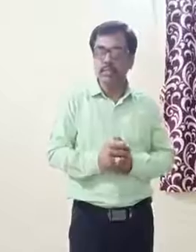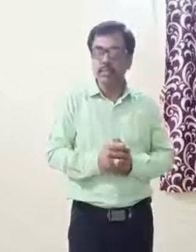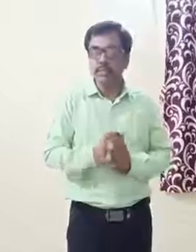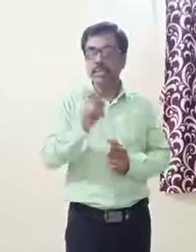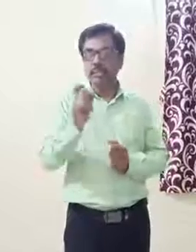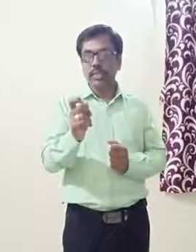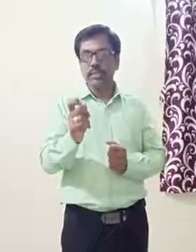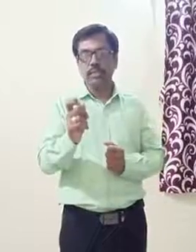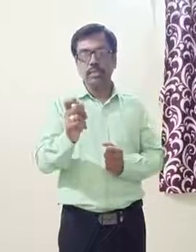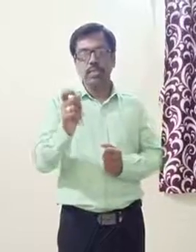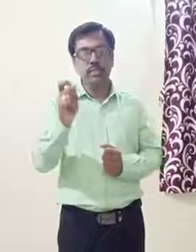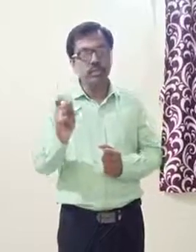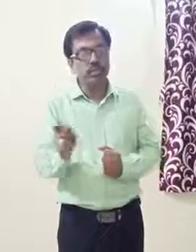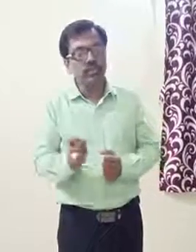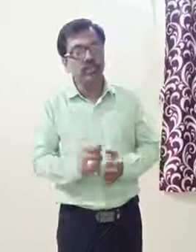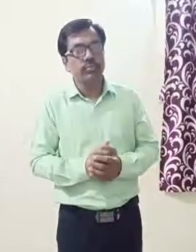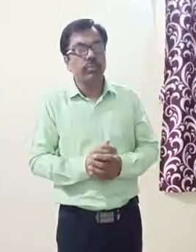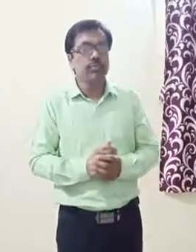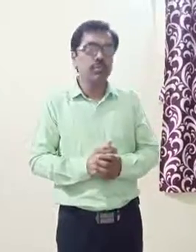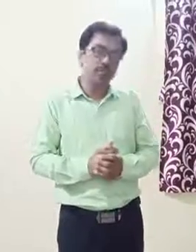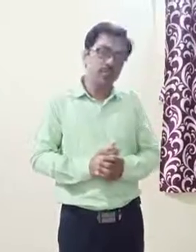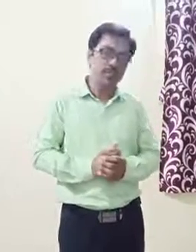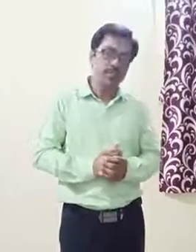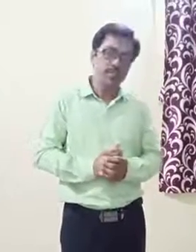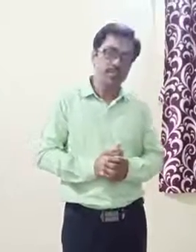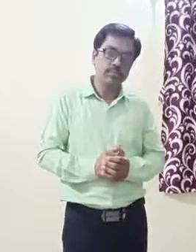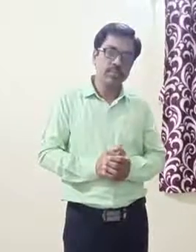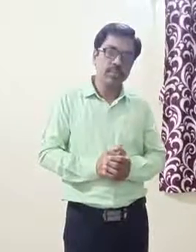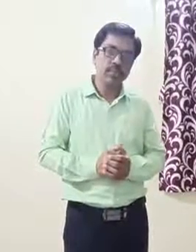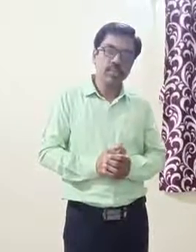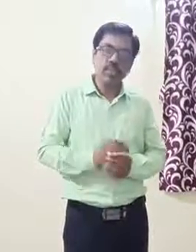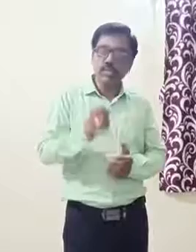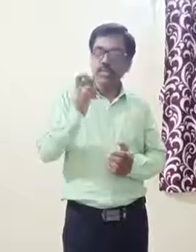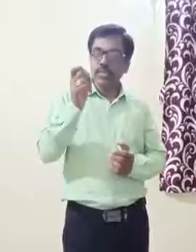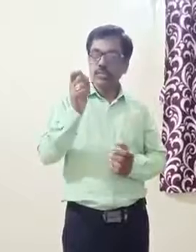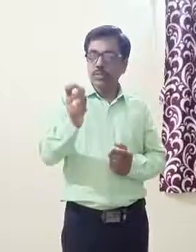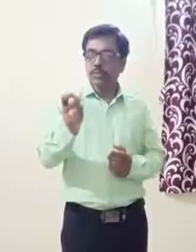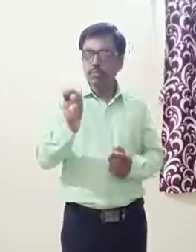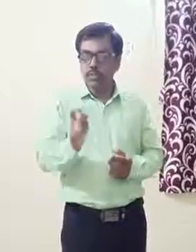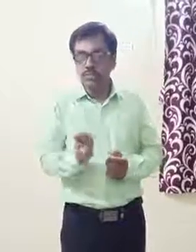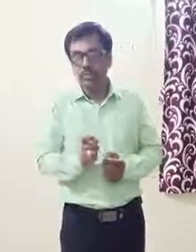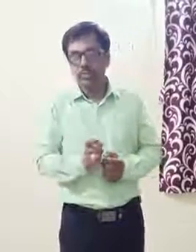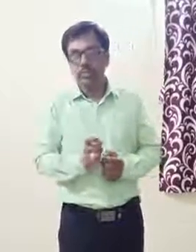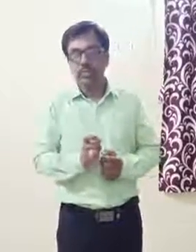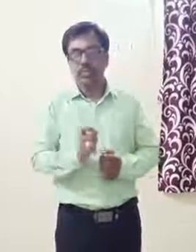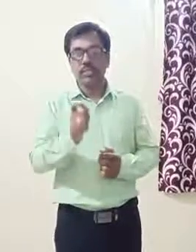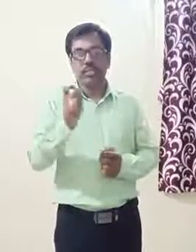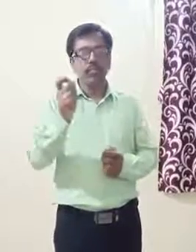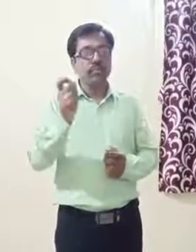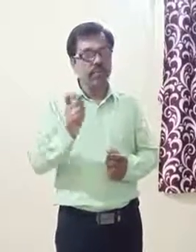to liberate the Europe from the despotism. Here despotism means the system of the